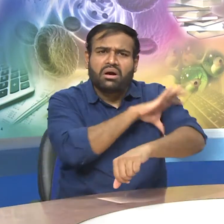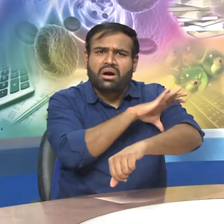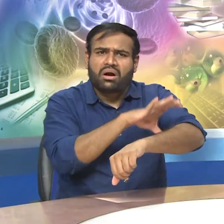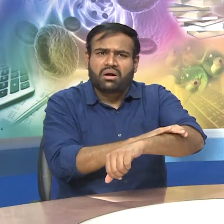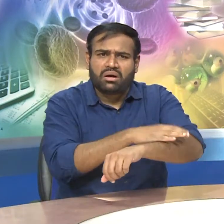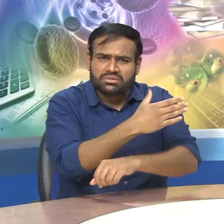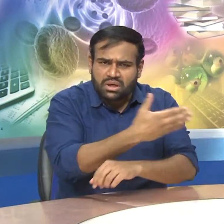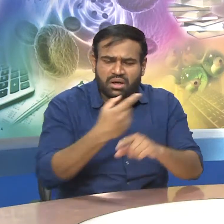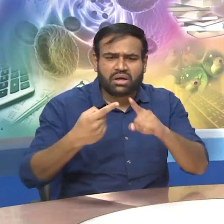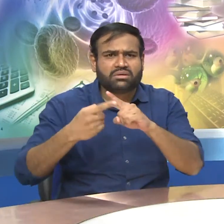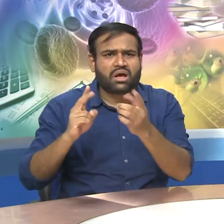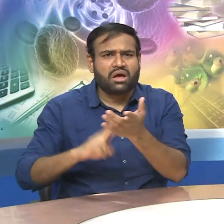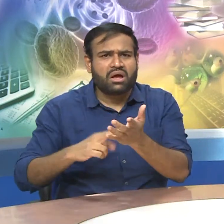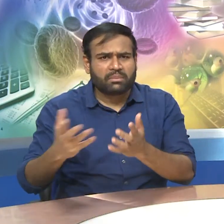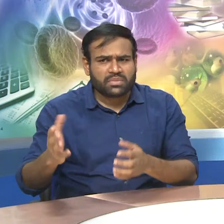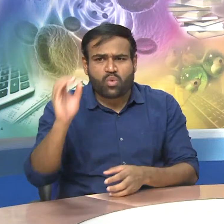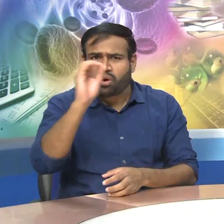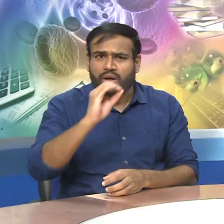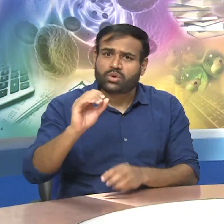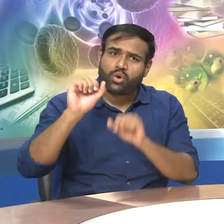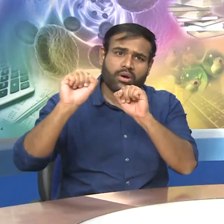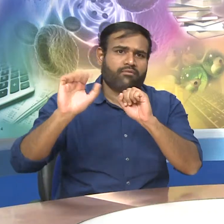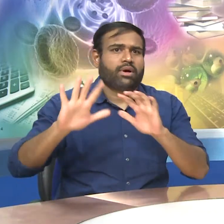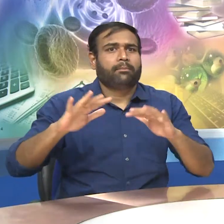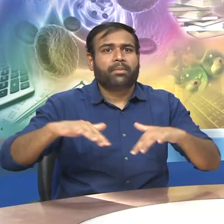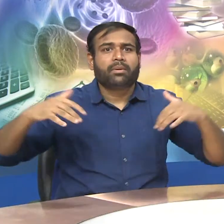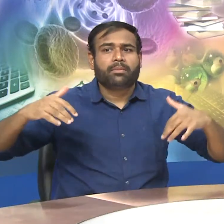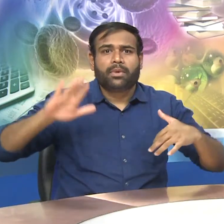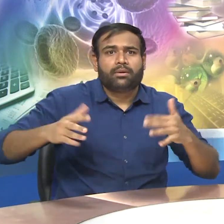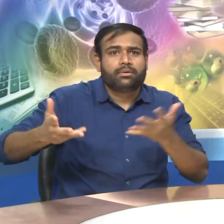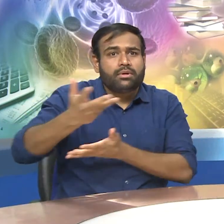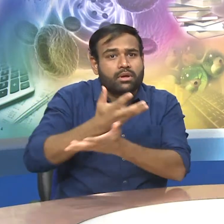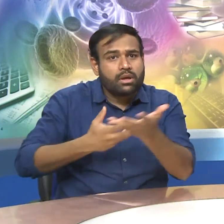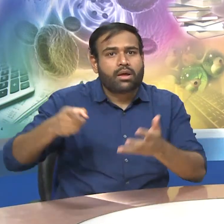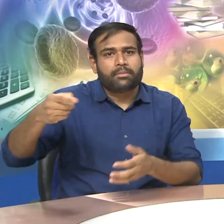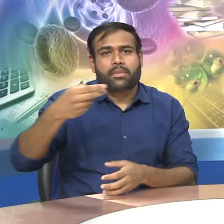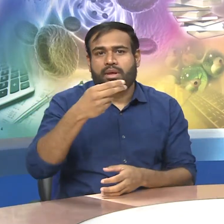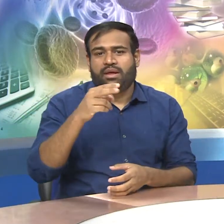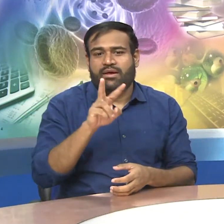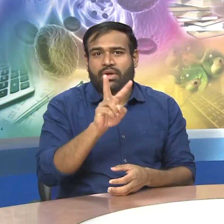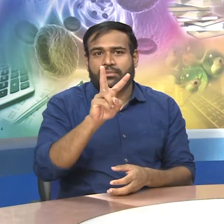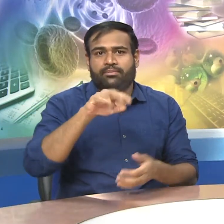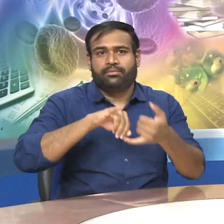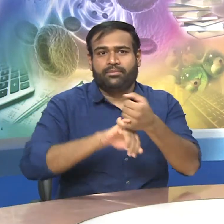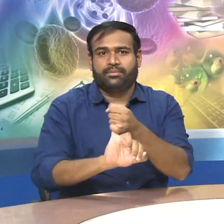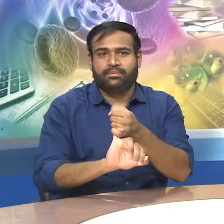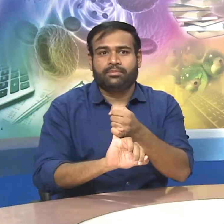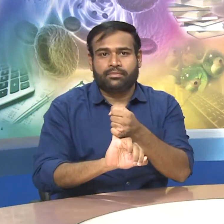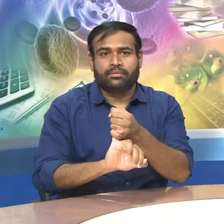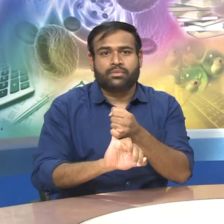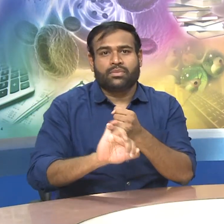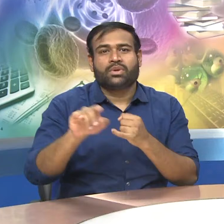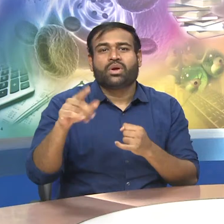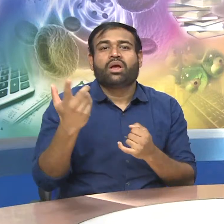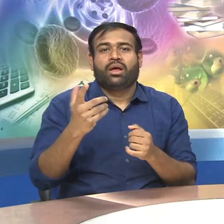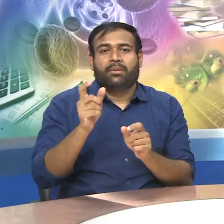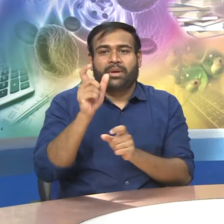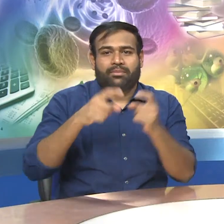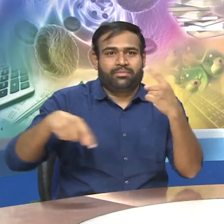For example, in Maharashtra, Rajasthan, Odisha, they all are